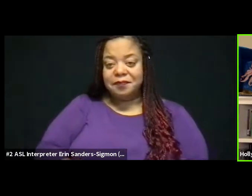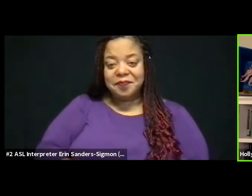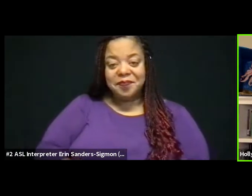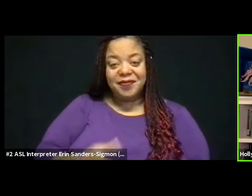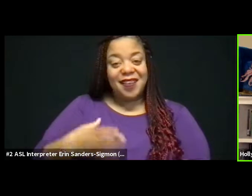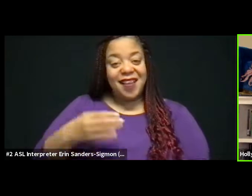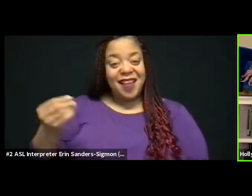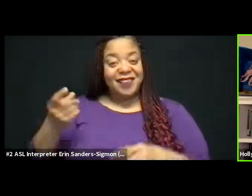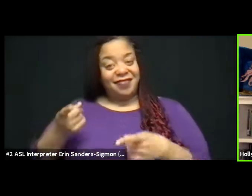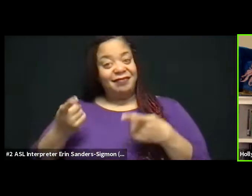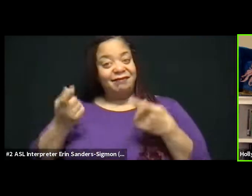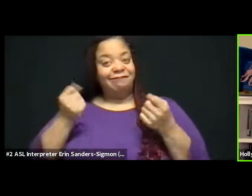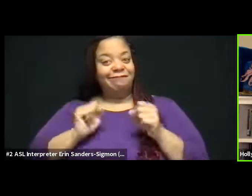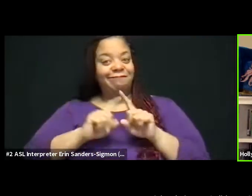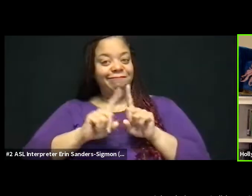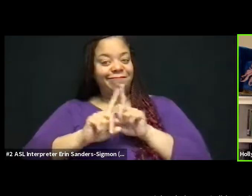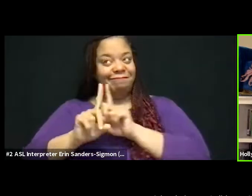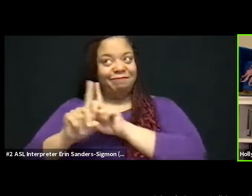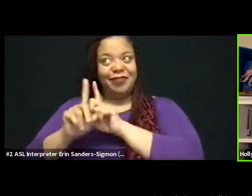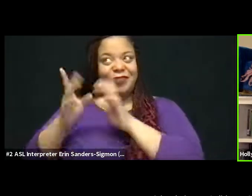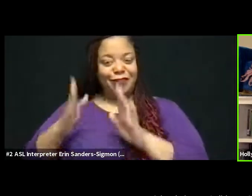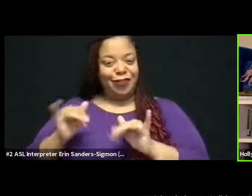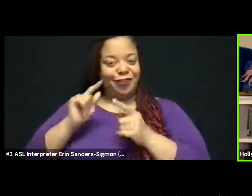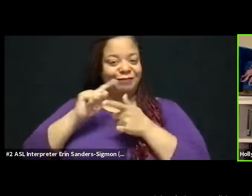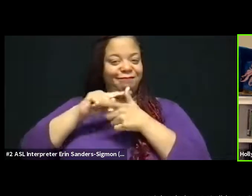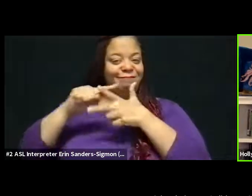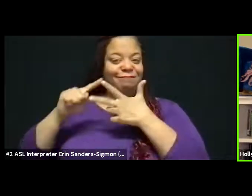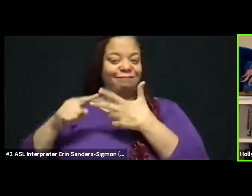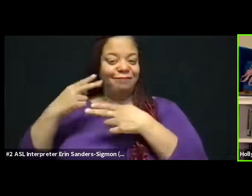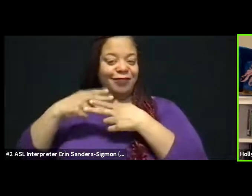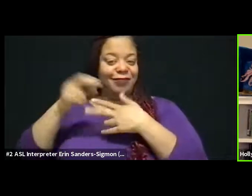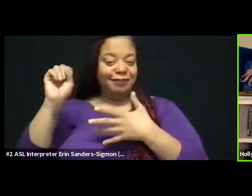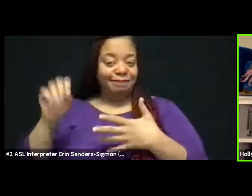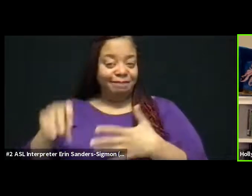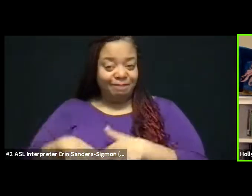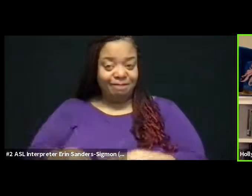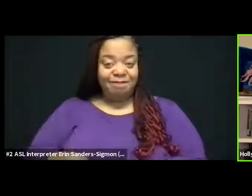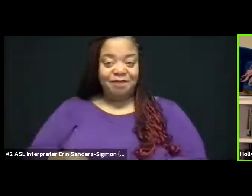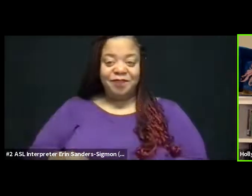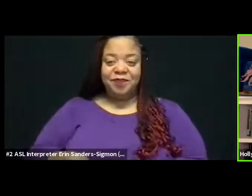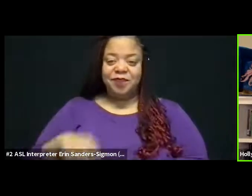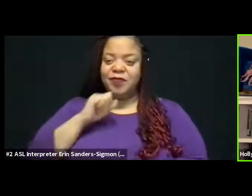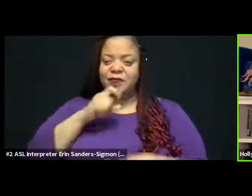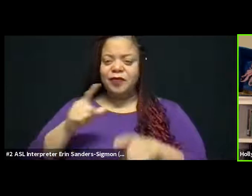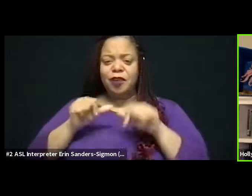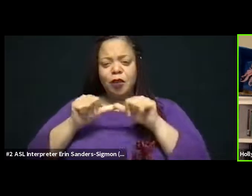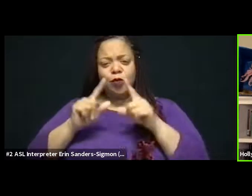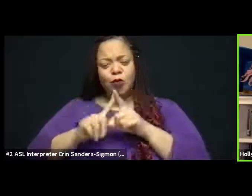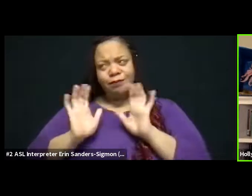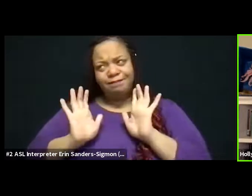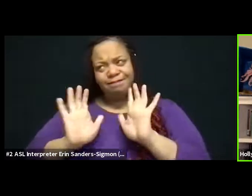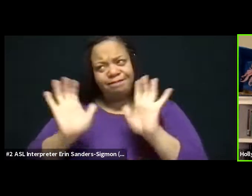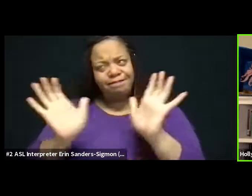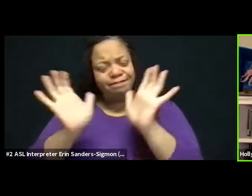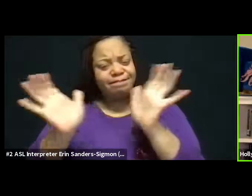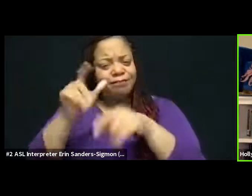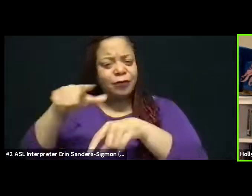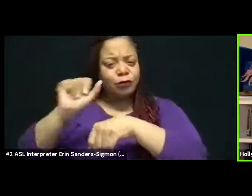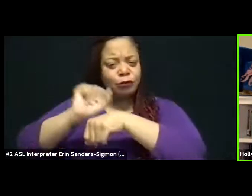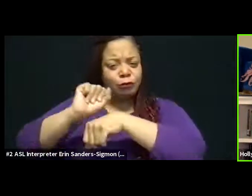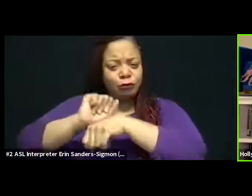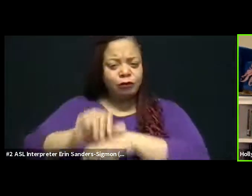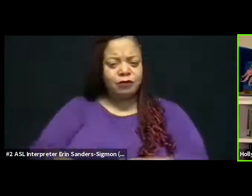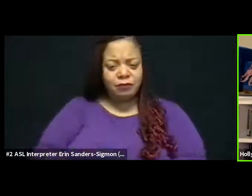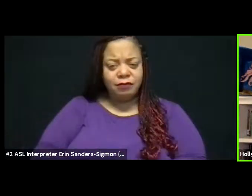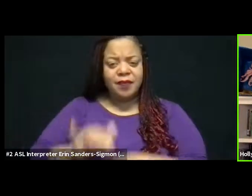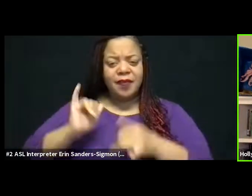person and being willing to be transformed in the service of the work. It is that collective work that